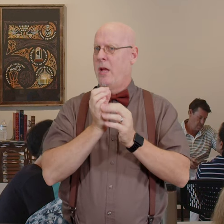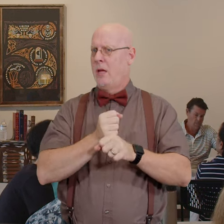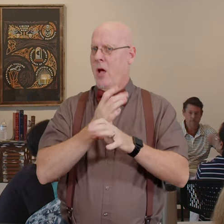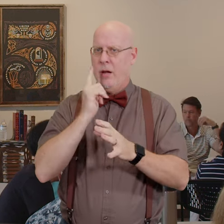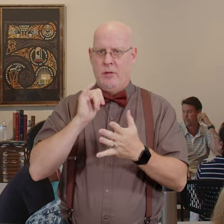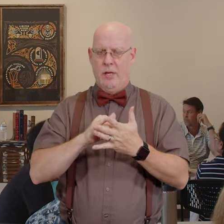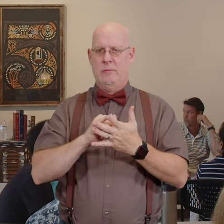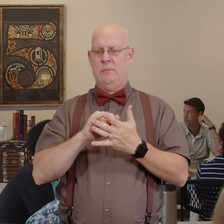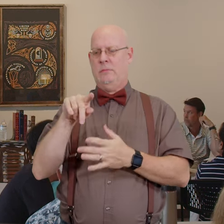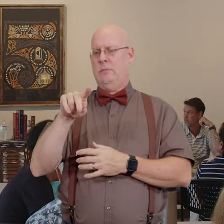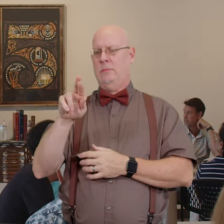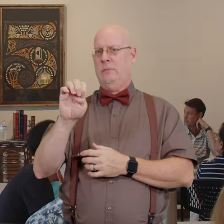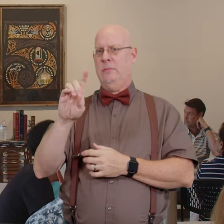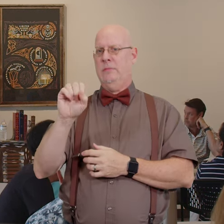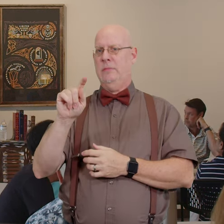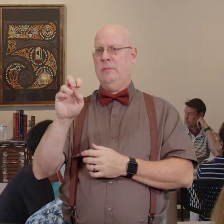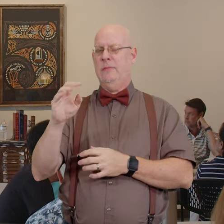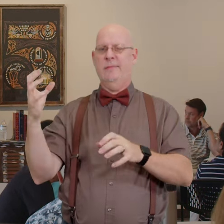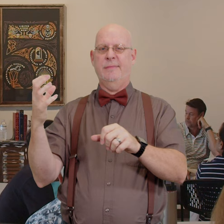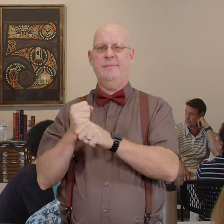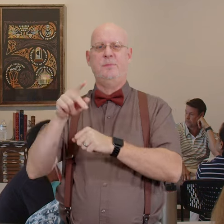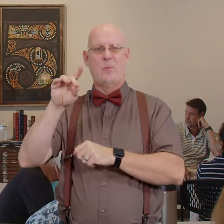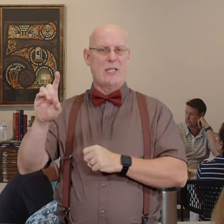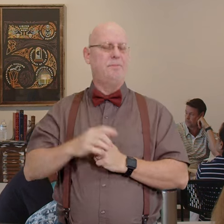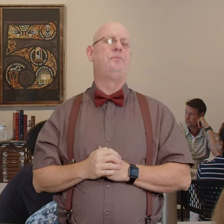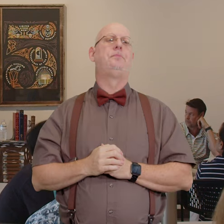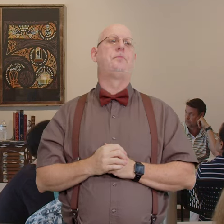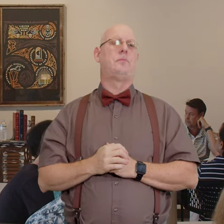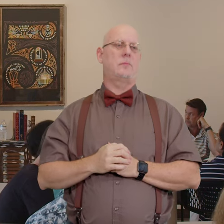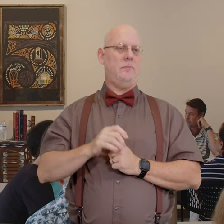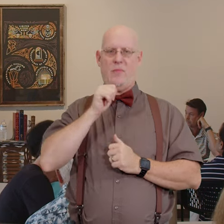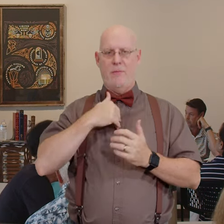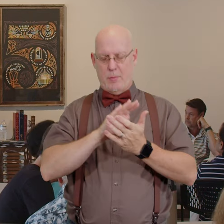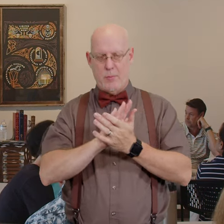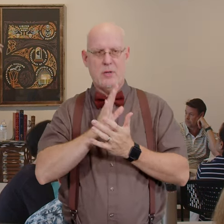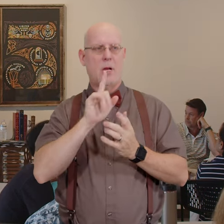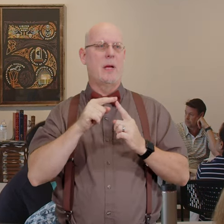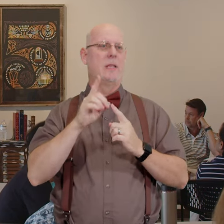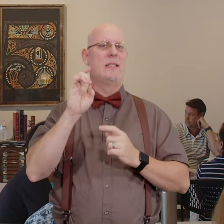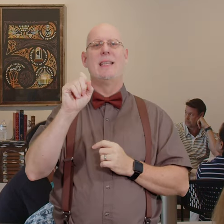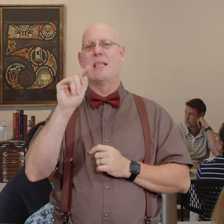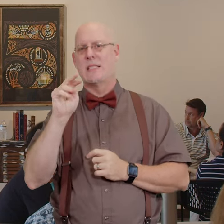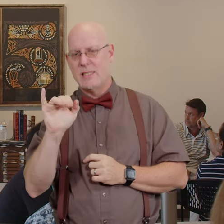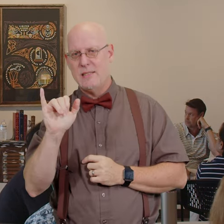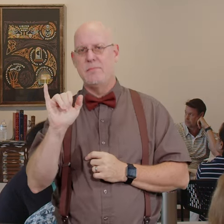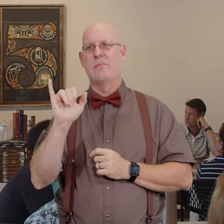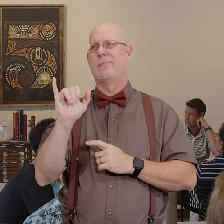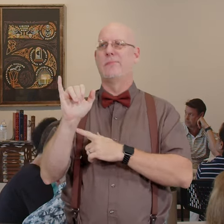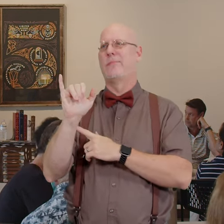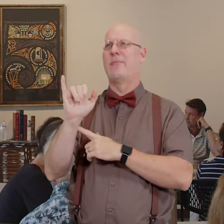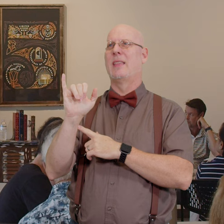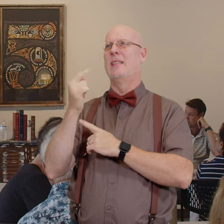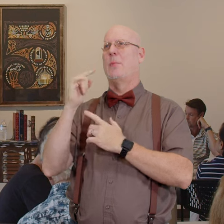motivating cause behind predestination? Okay, so predestination, clearly, I don't have this on your sheet, but I think it's pretty clear. We talked about destiny. Like that's